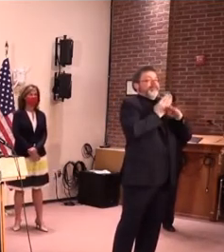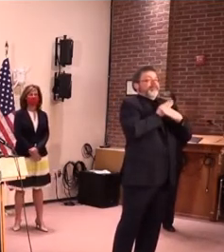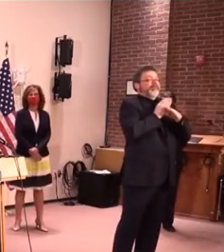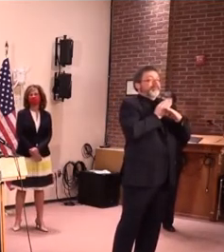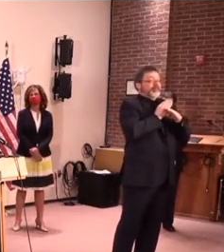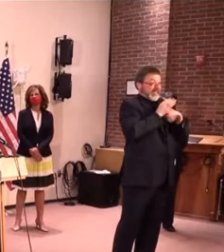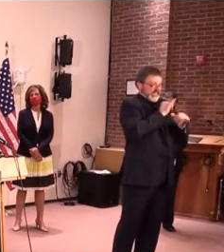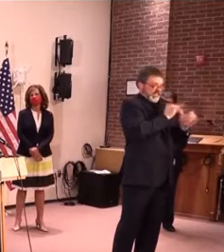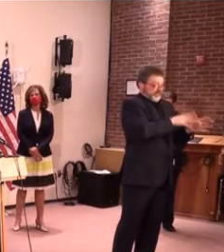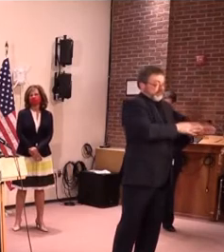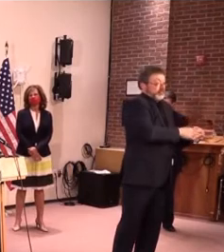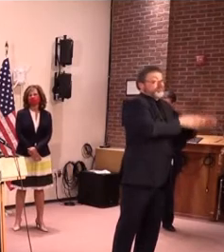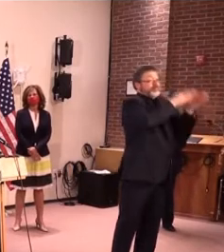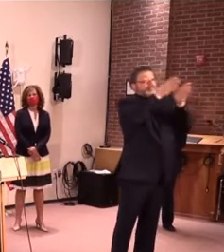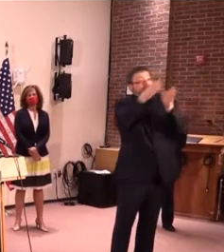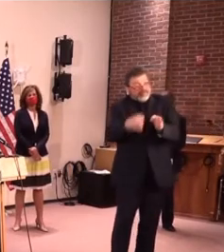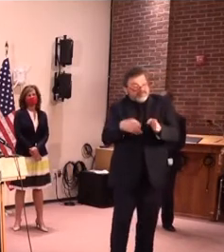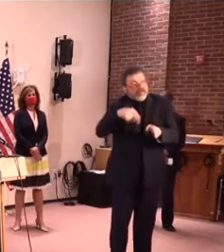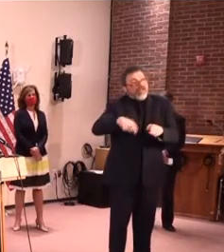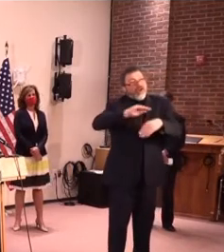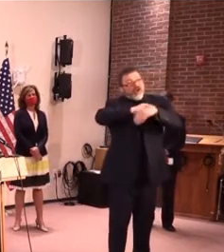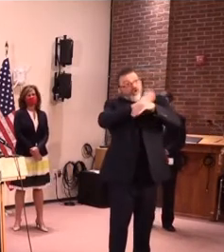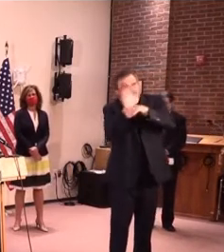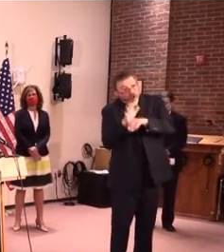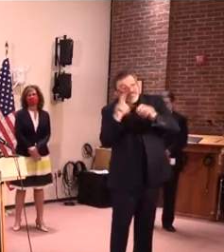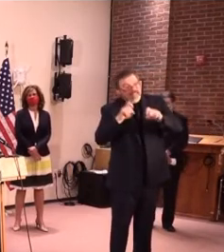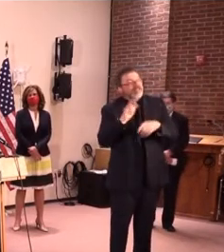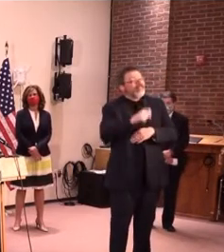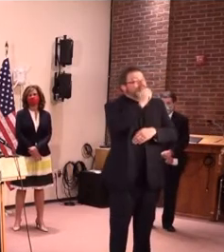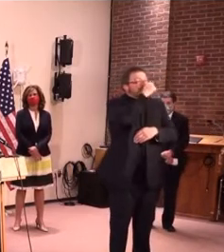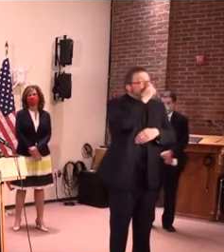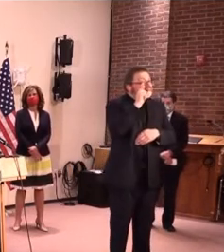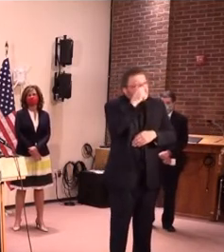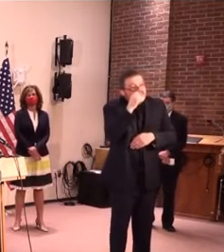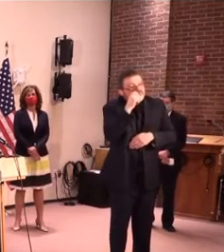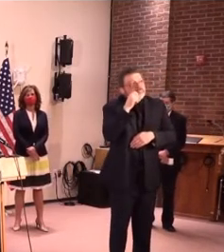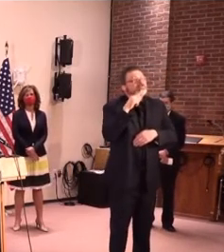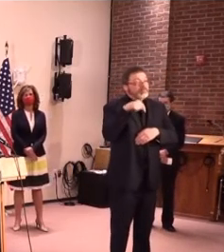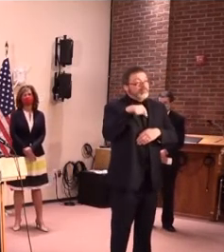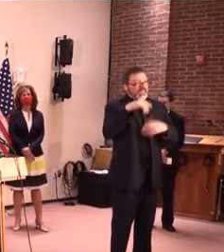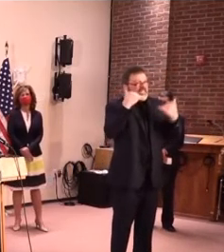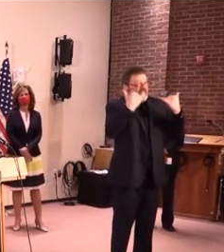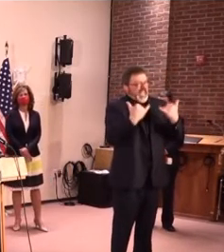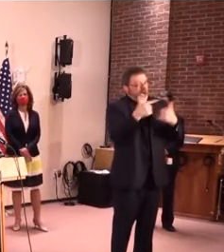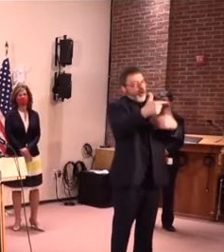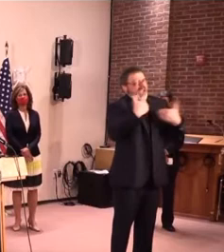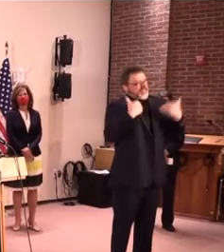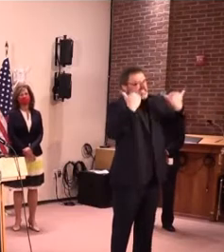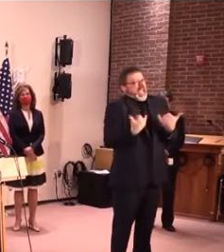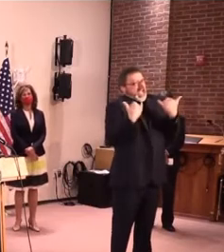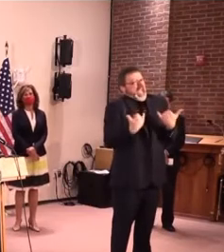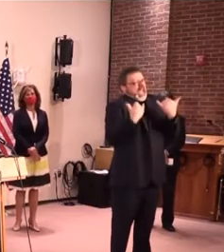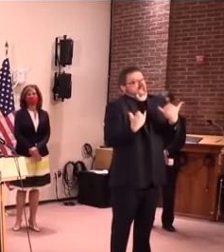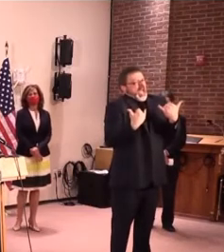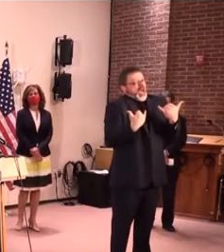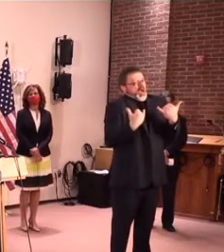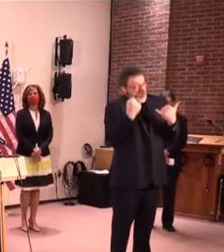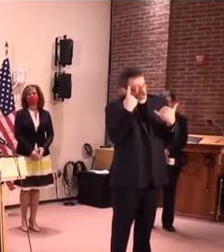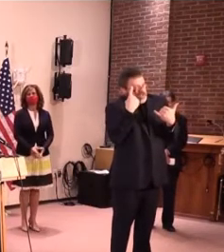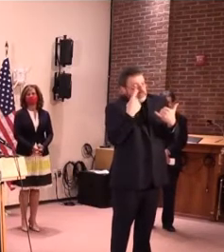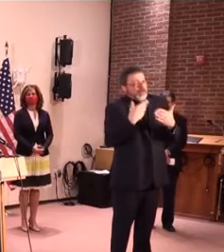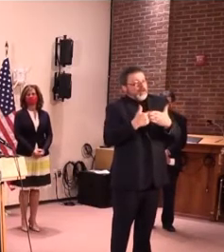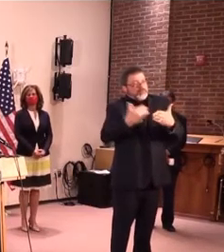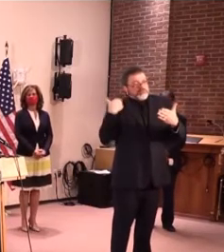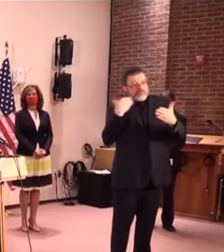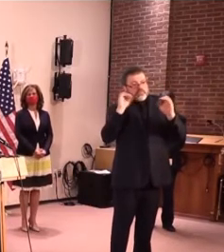nasal and pharyngeal secretions. That test tells us pretty definitively what